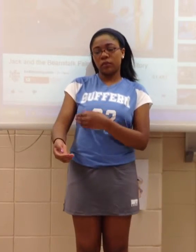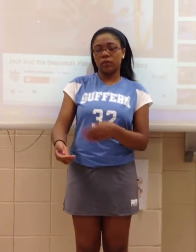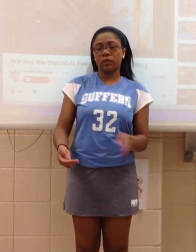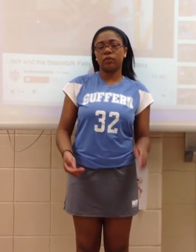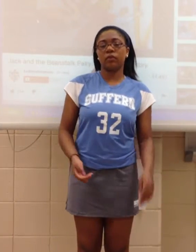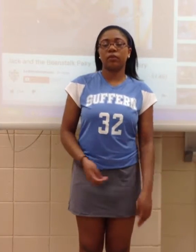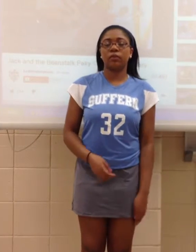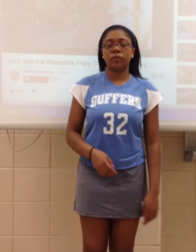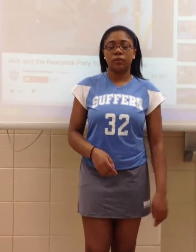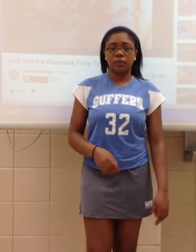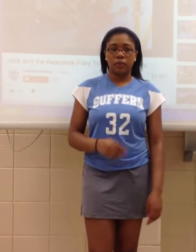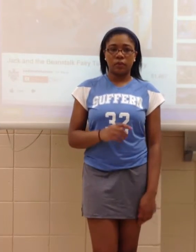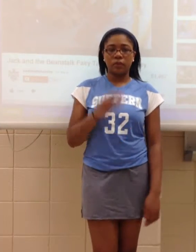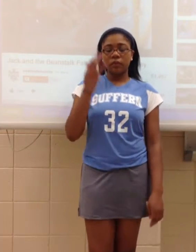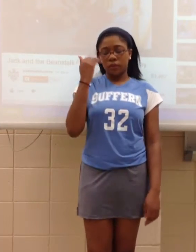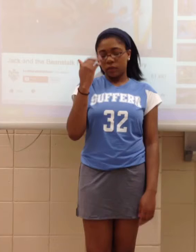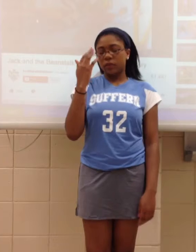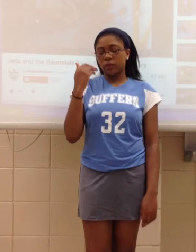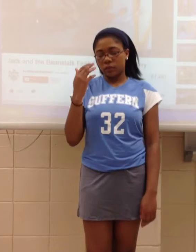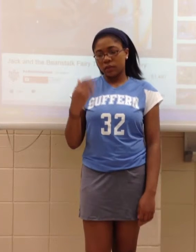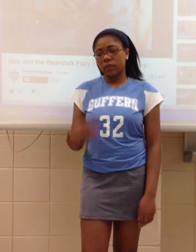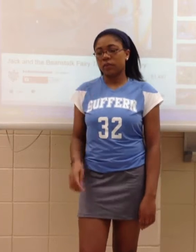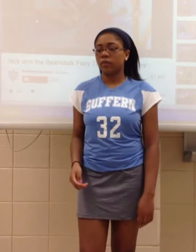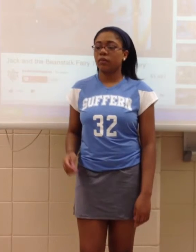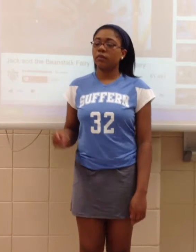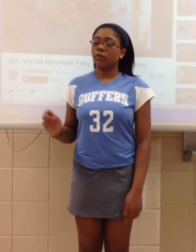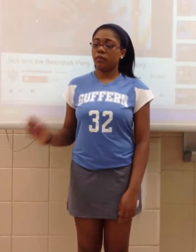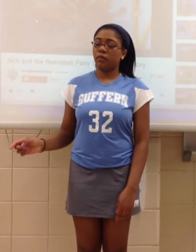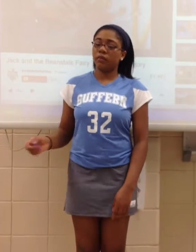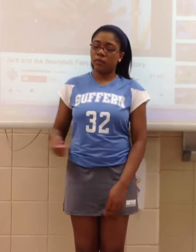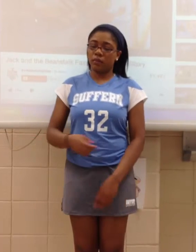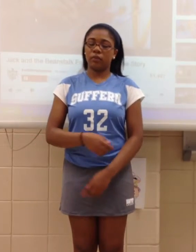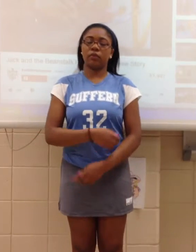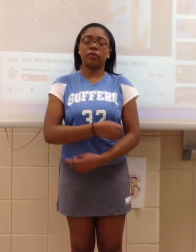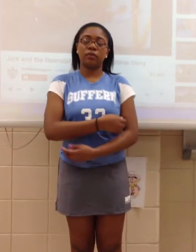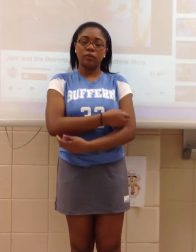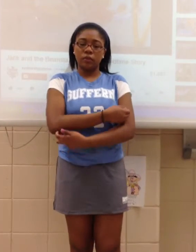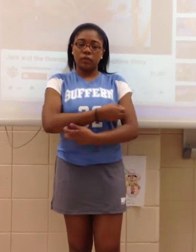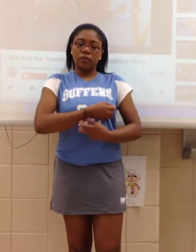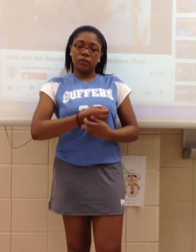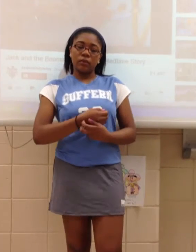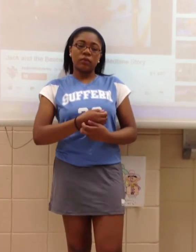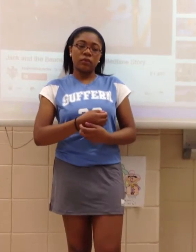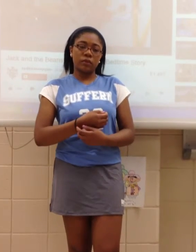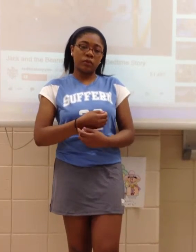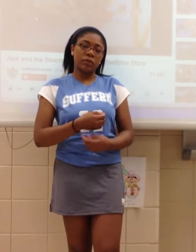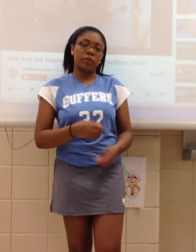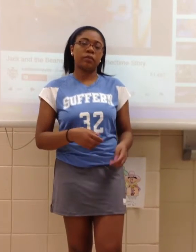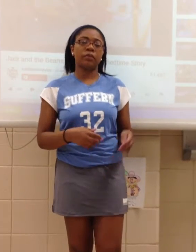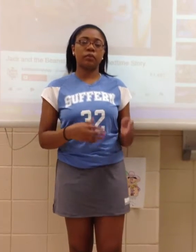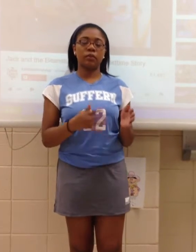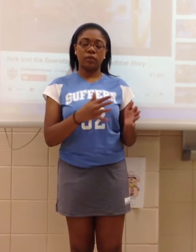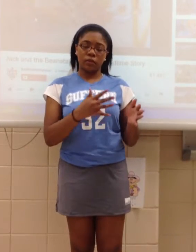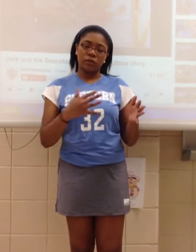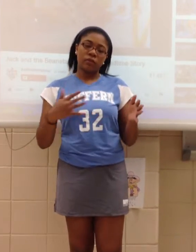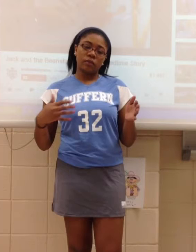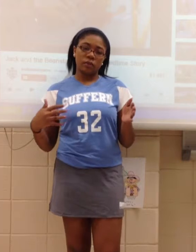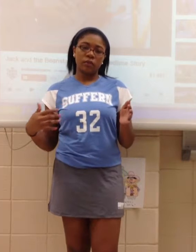to sleep. When the giant was snoring loudly and was certainly asleep, Jack crept from his hiding place behind the broom.